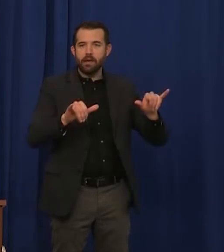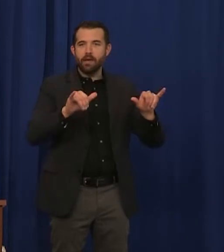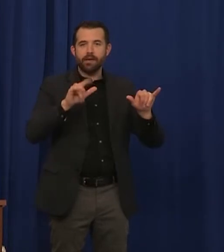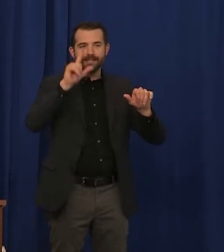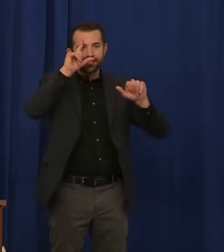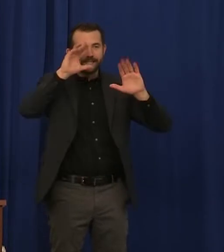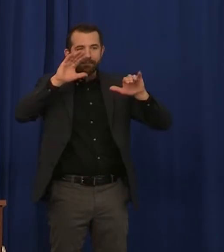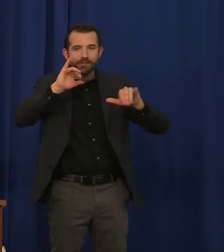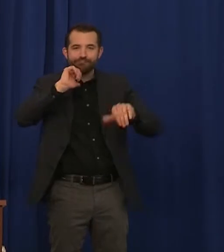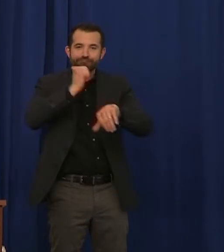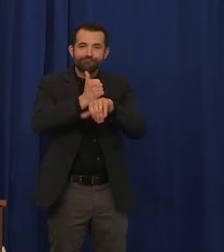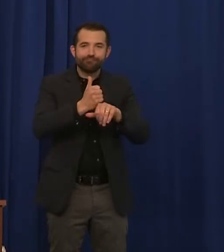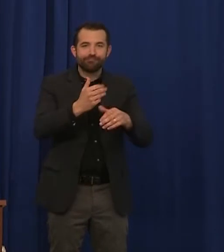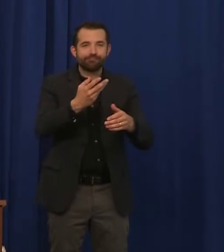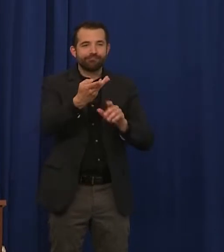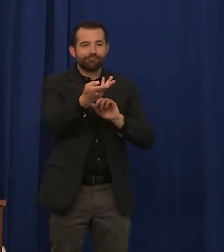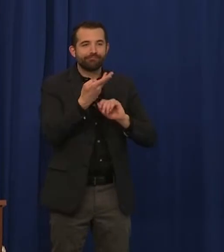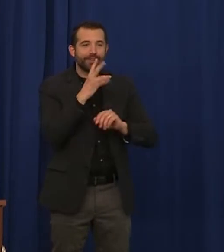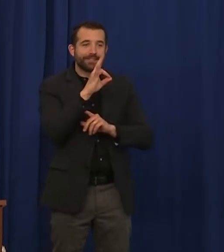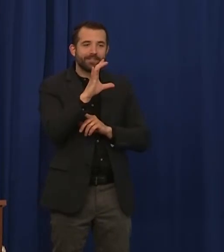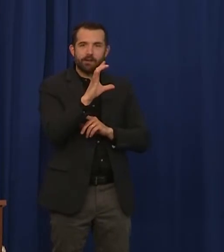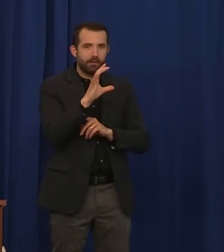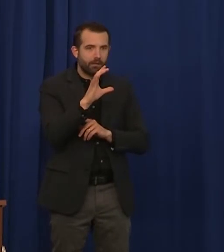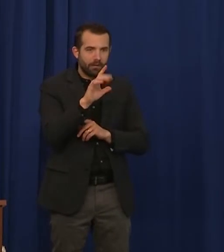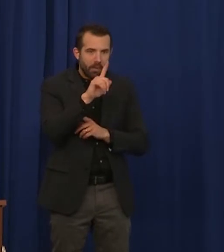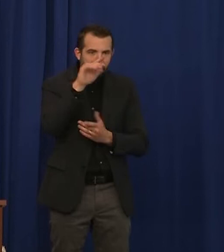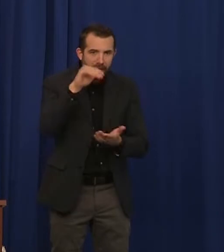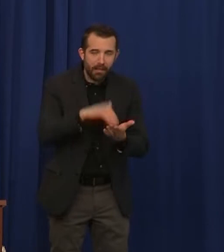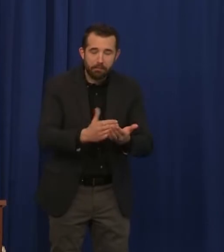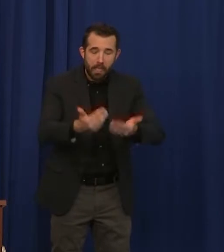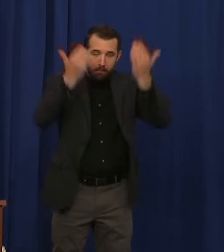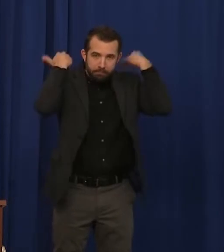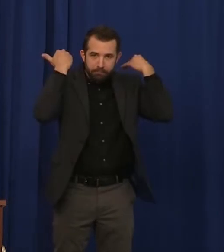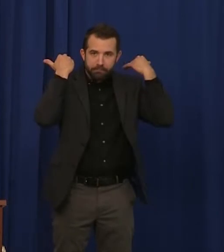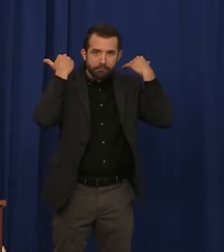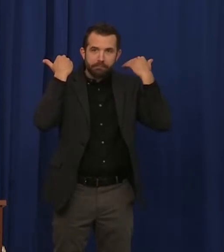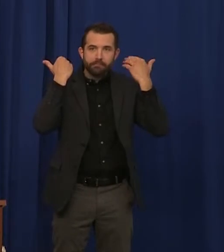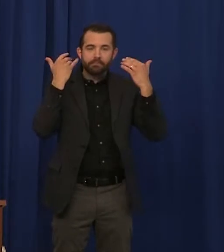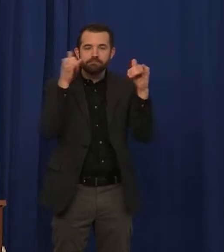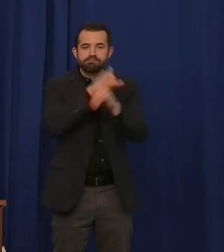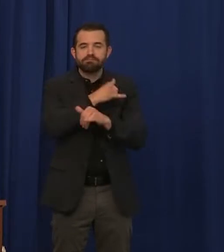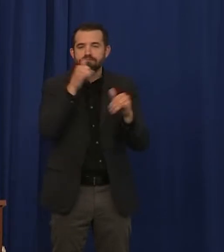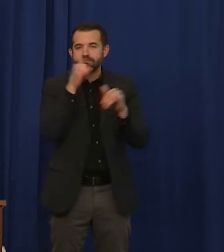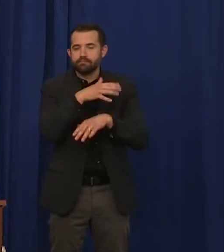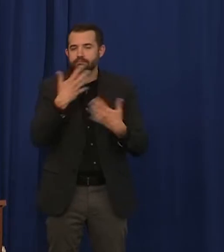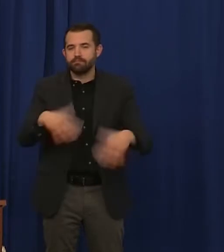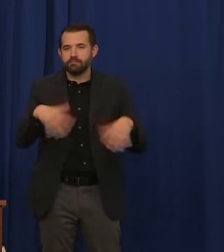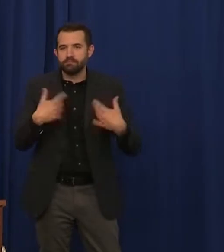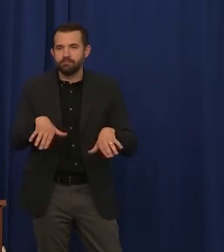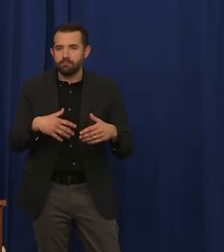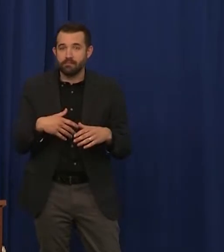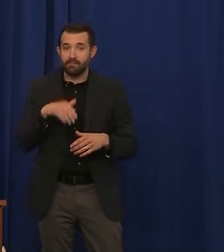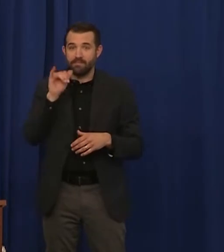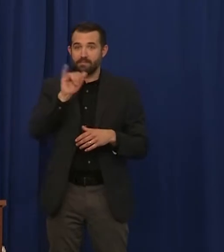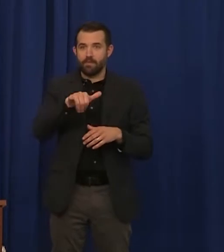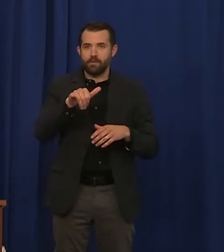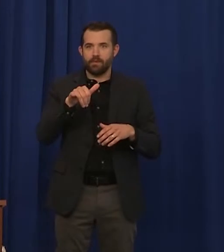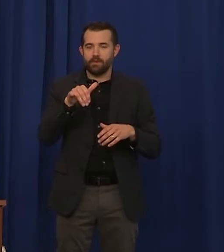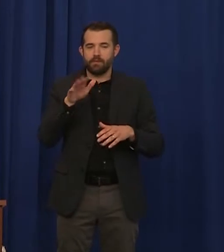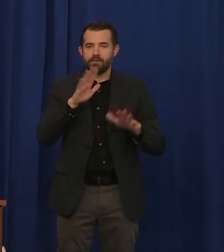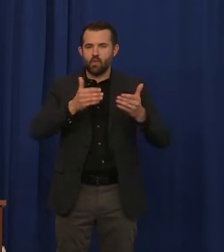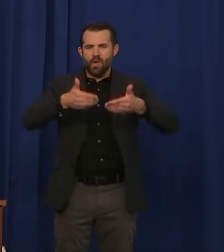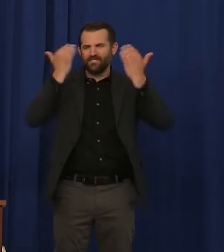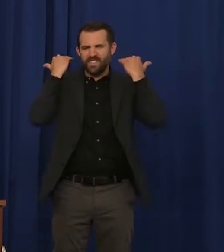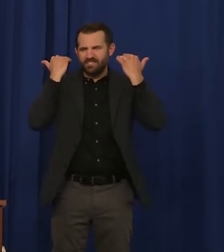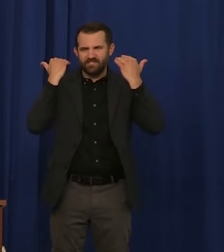that kind of influx. We have taken a number of steps since then. We have 100 people who